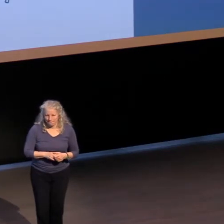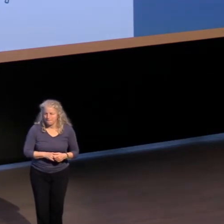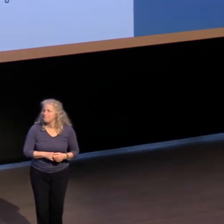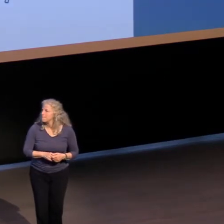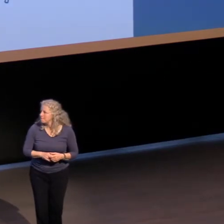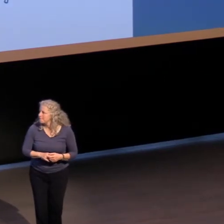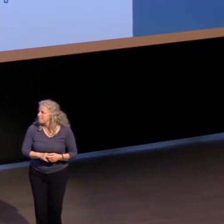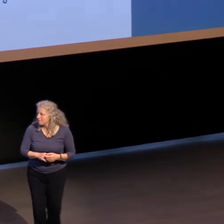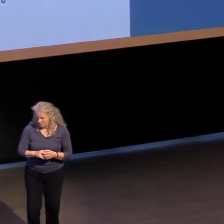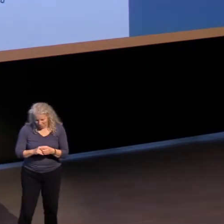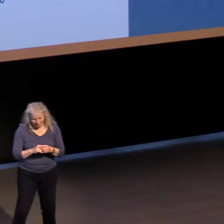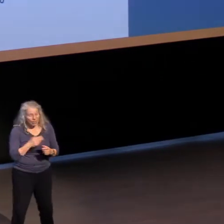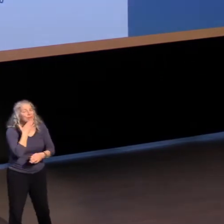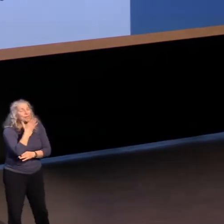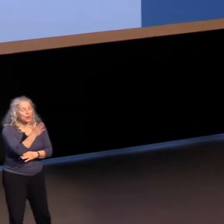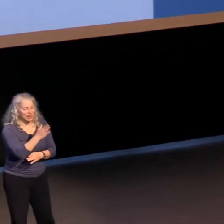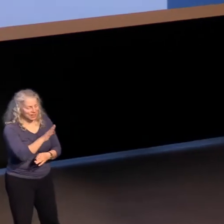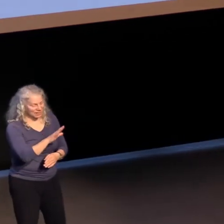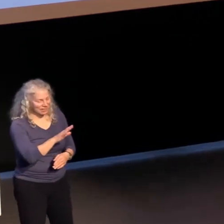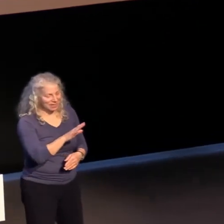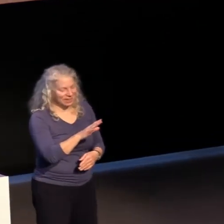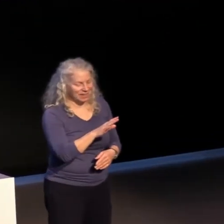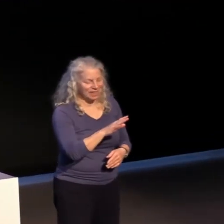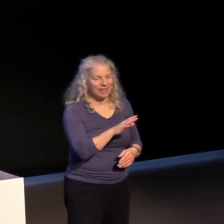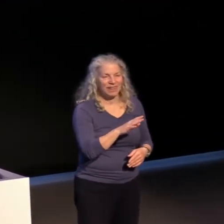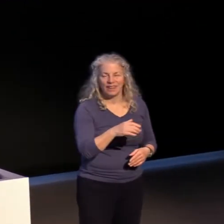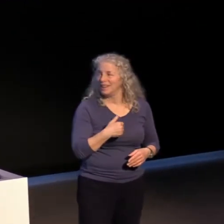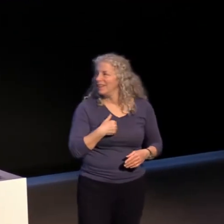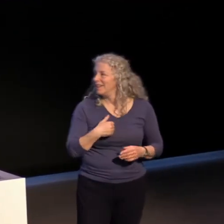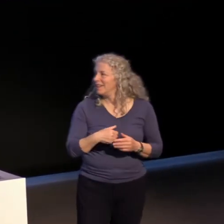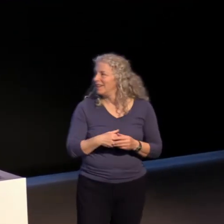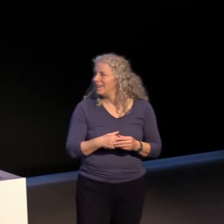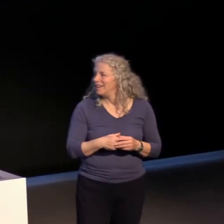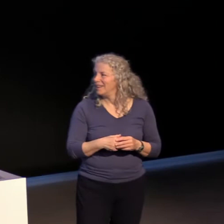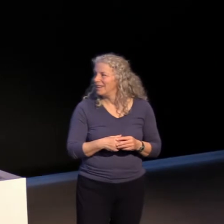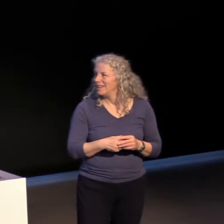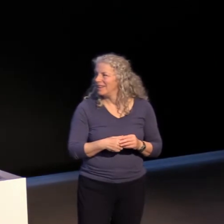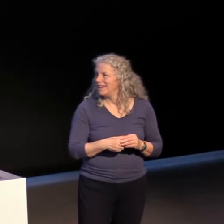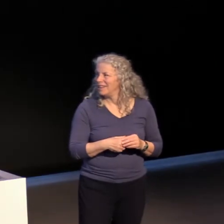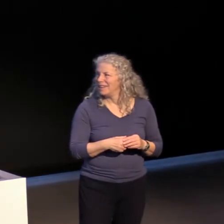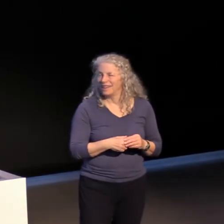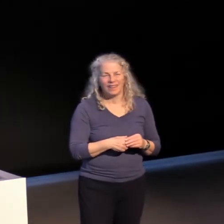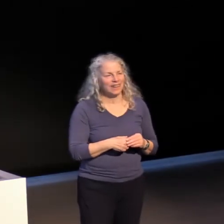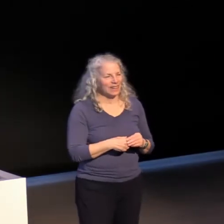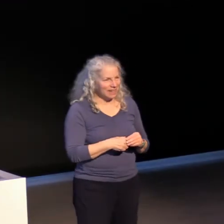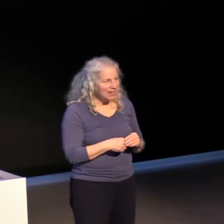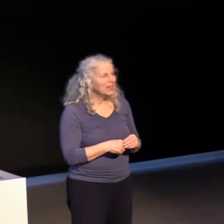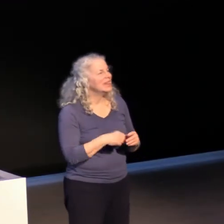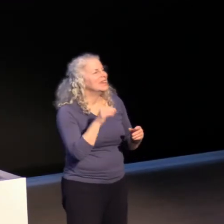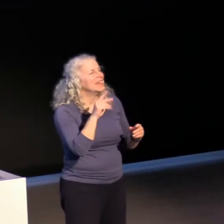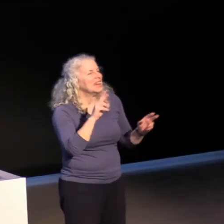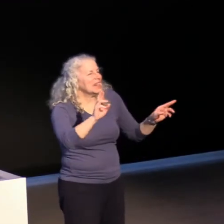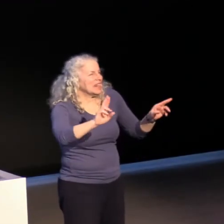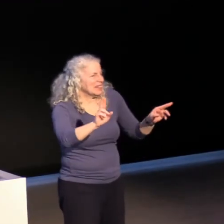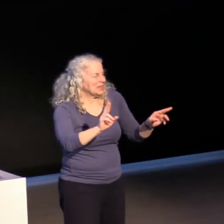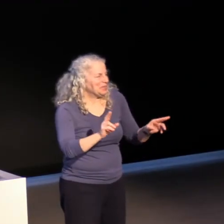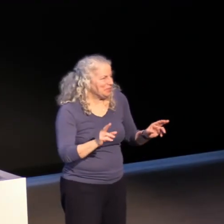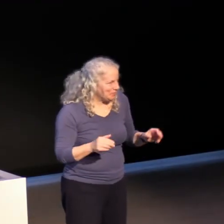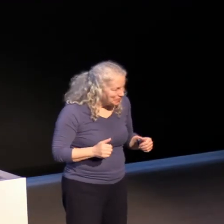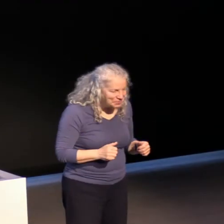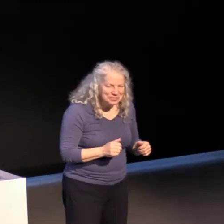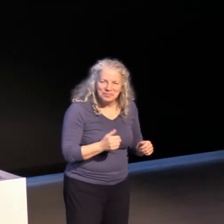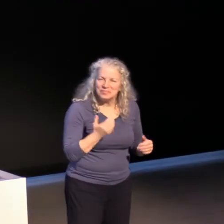Good morning. I need to speak before I have a frog in my mouth. Thanks so much